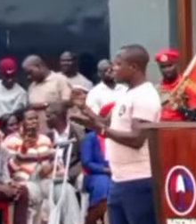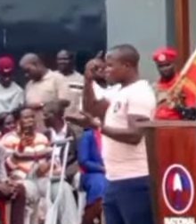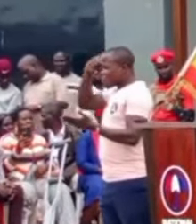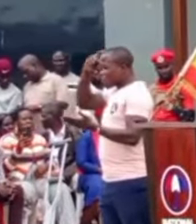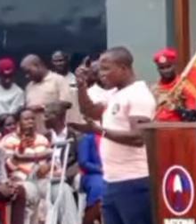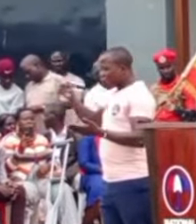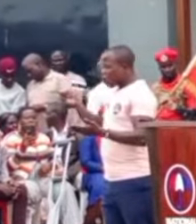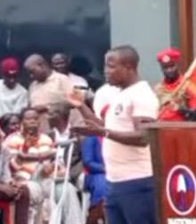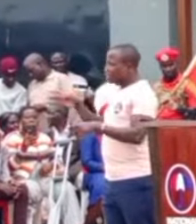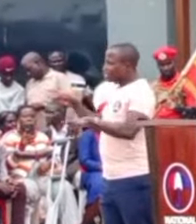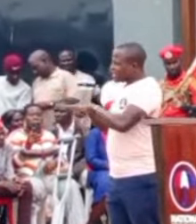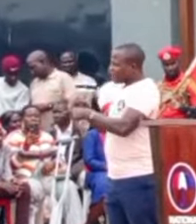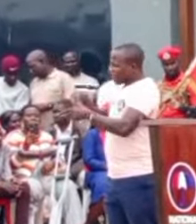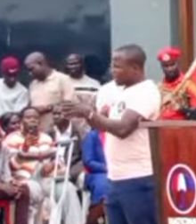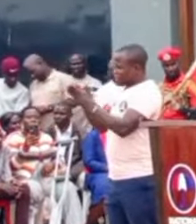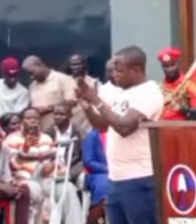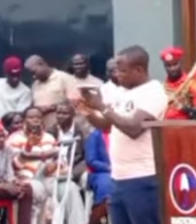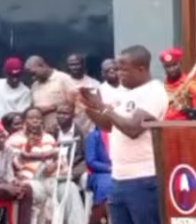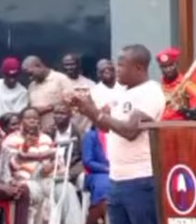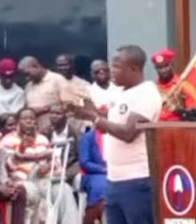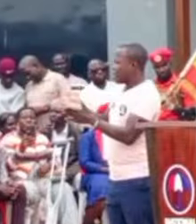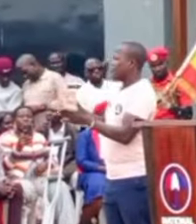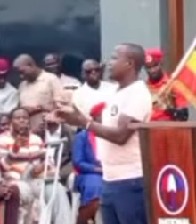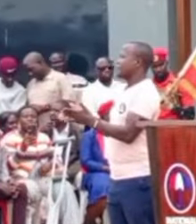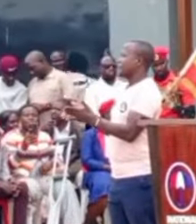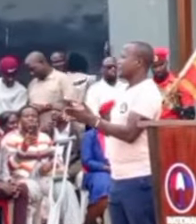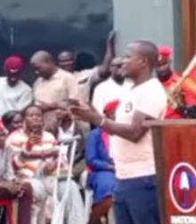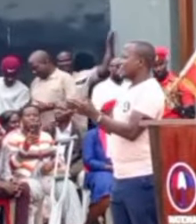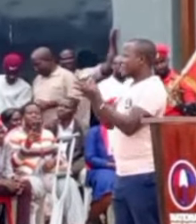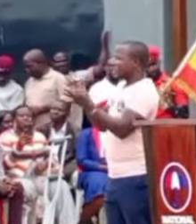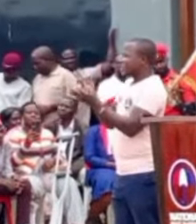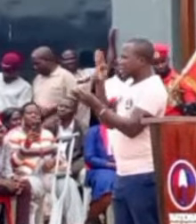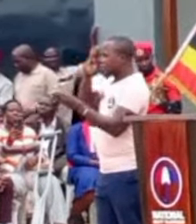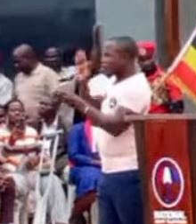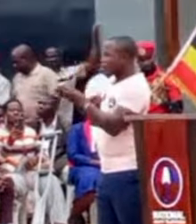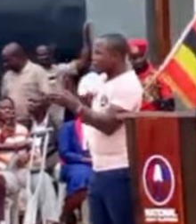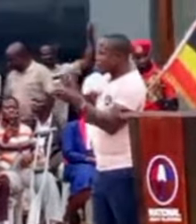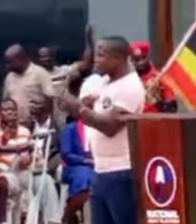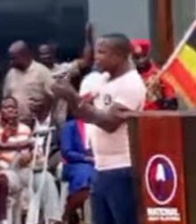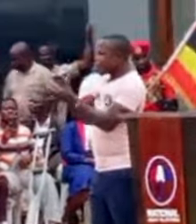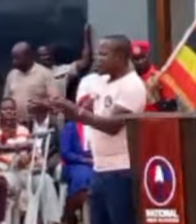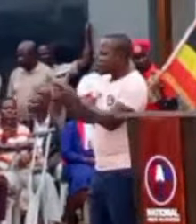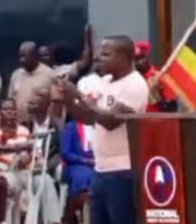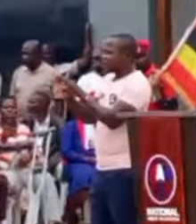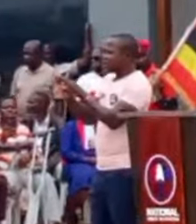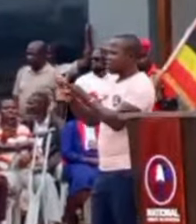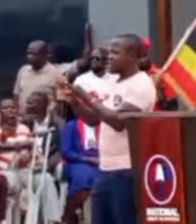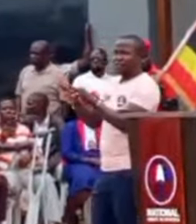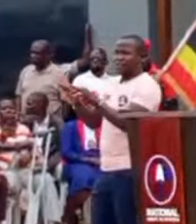tetuloota birooto wabula biri ne mu pulaani ebintu bye tukkiririzaamu ebikulu